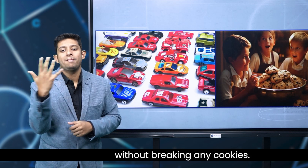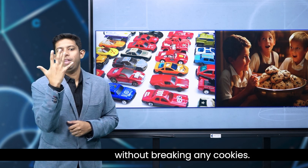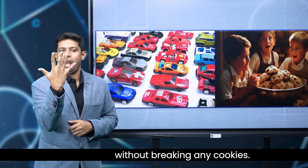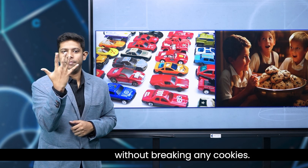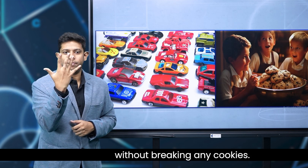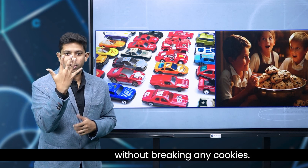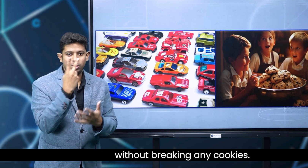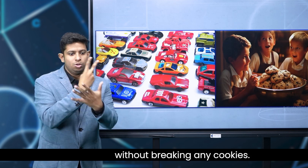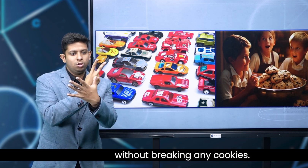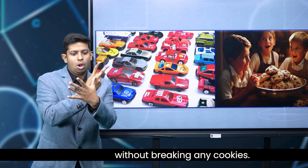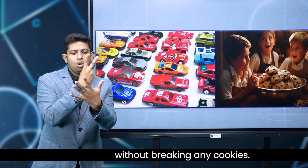cookies.